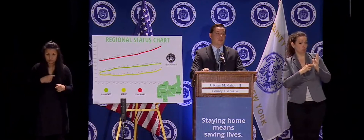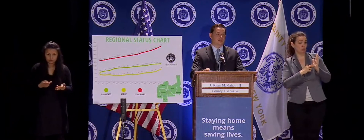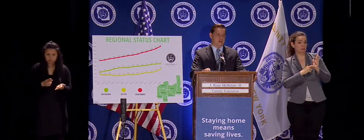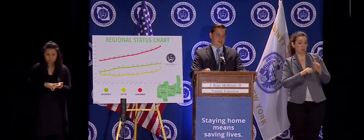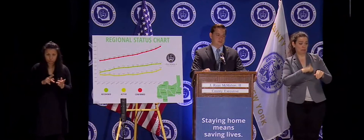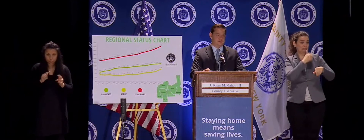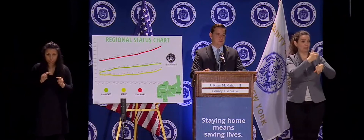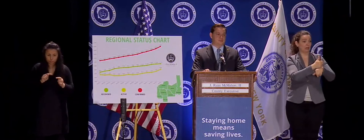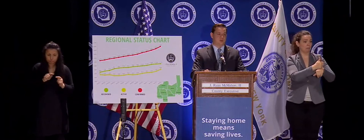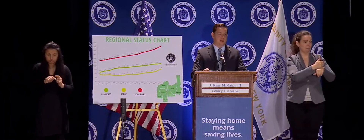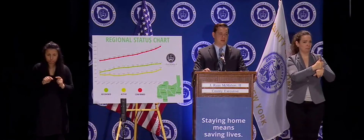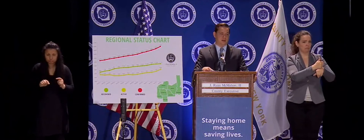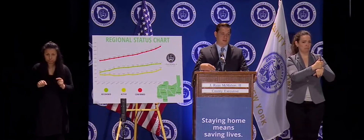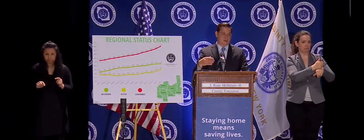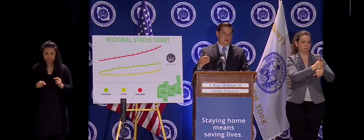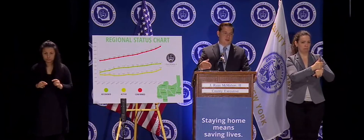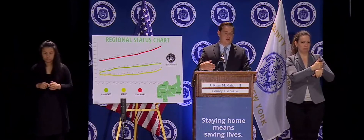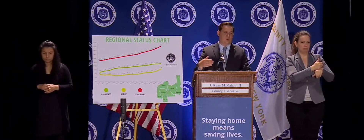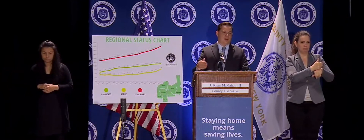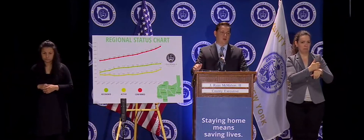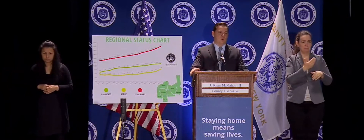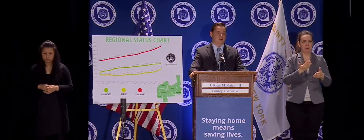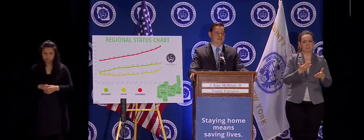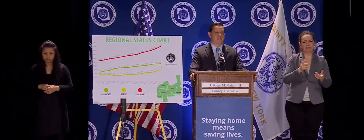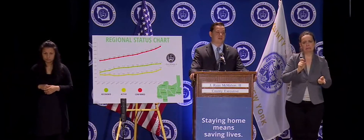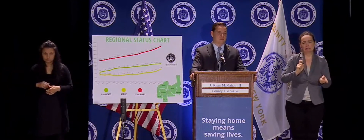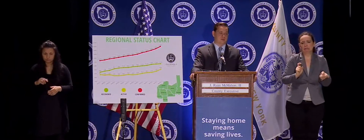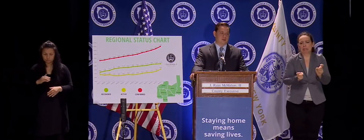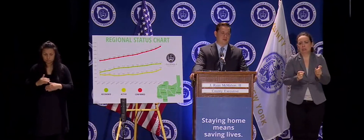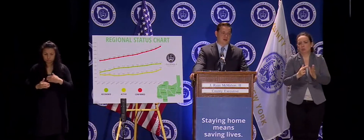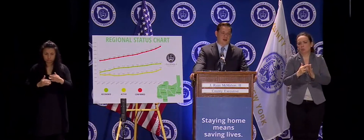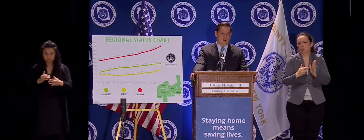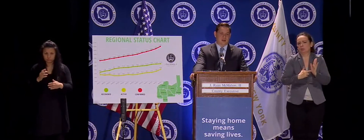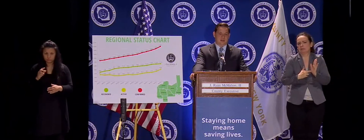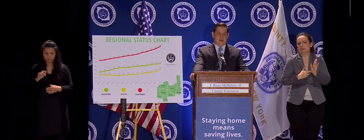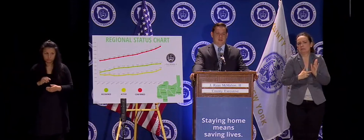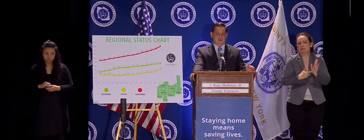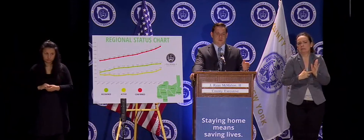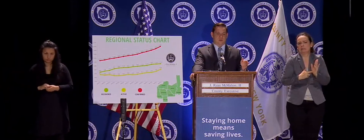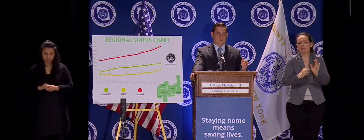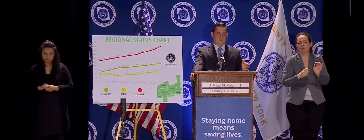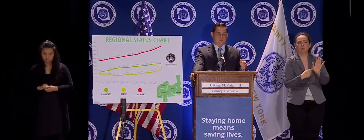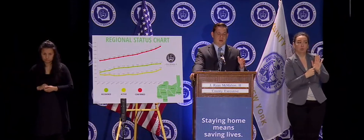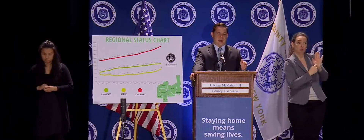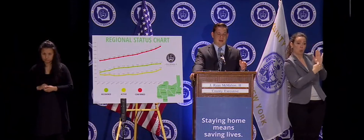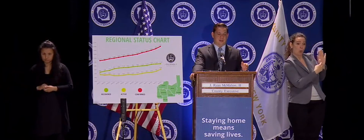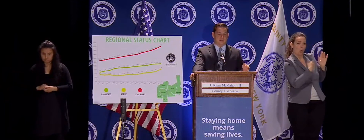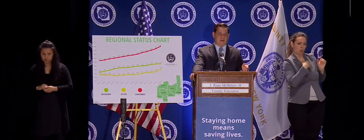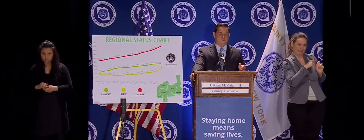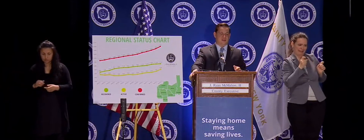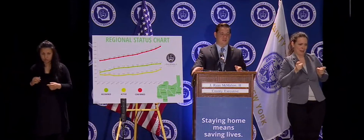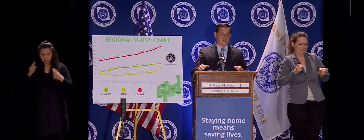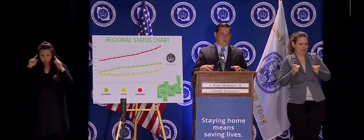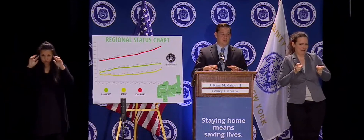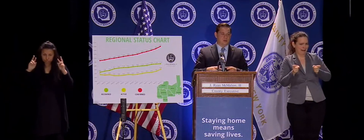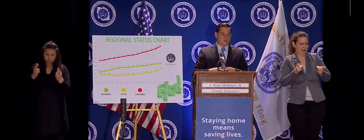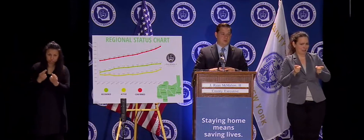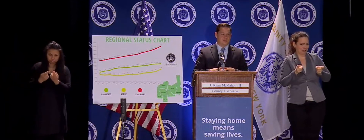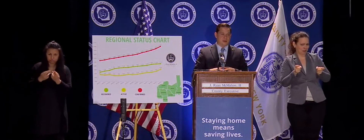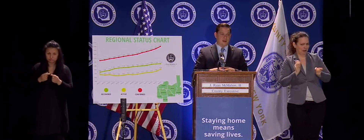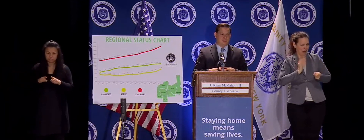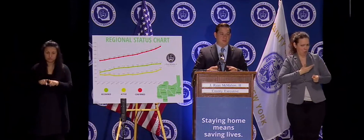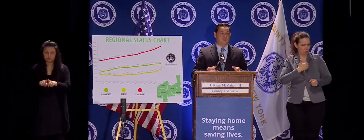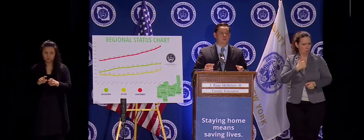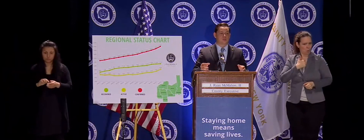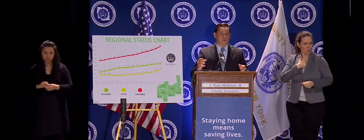can regulate in a way where it's safe. And then you do that, and then by phase two, you